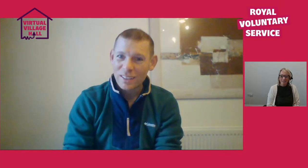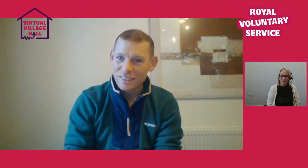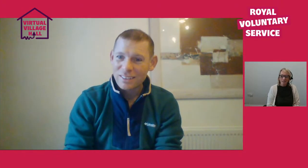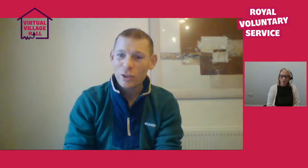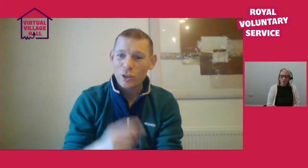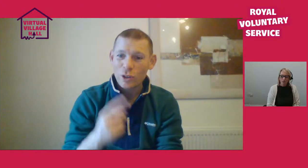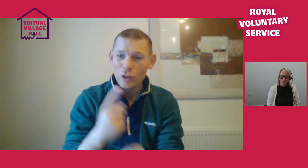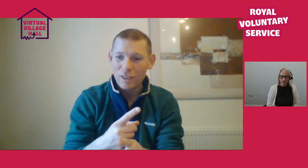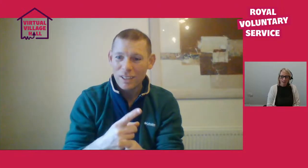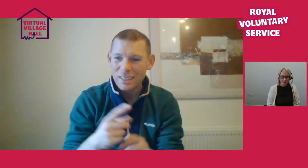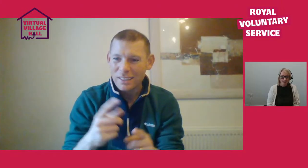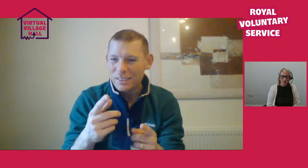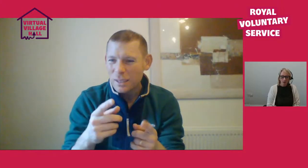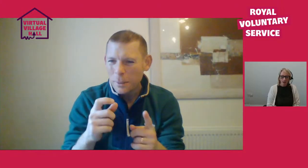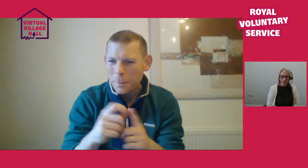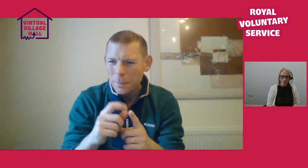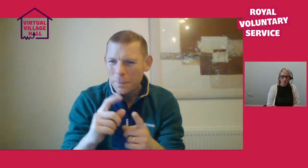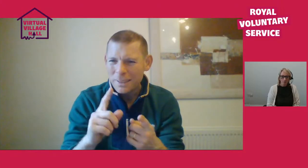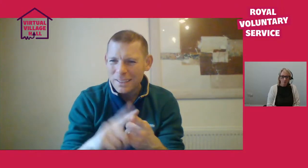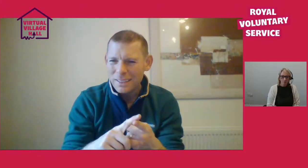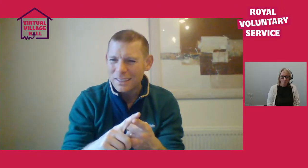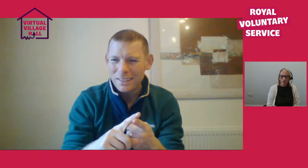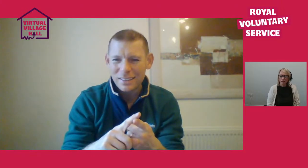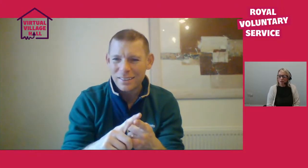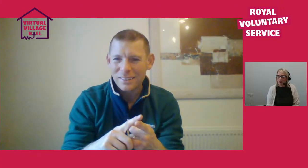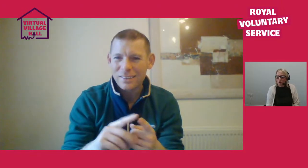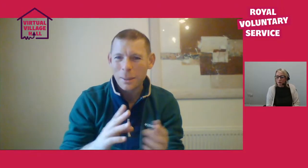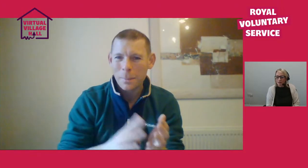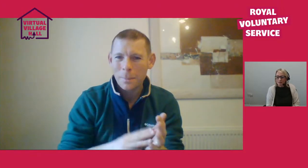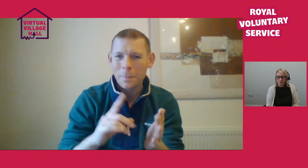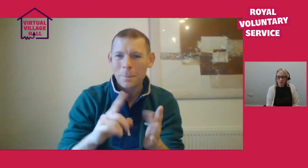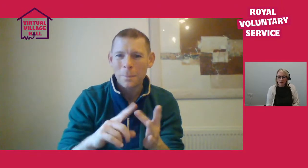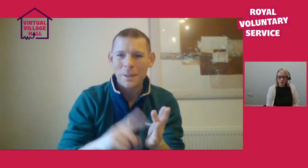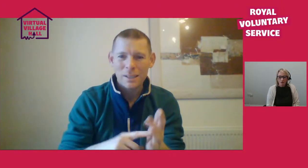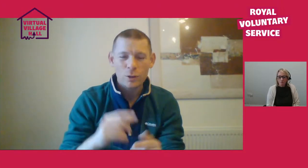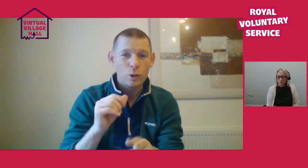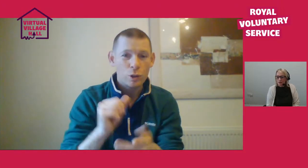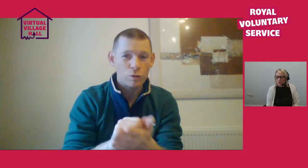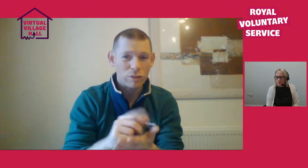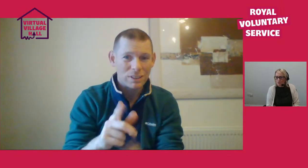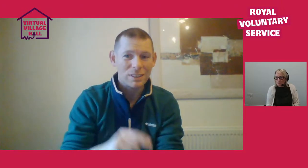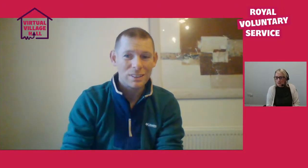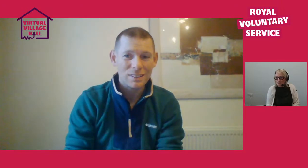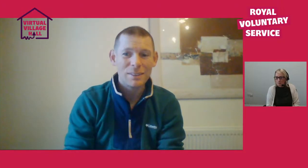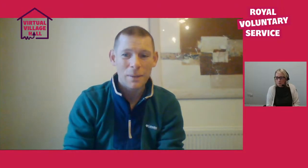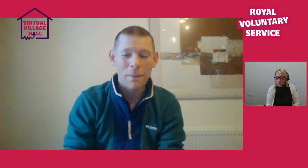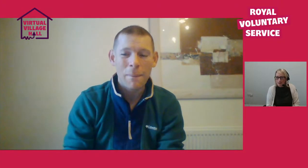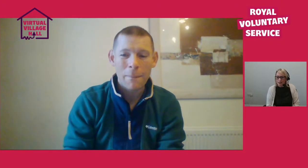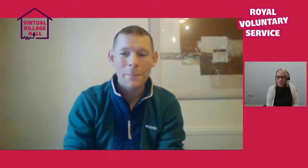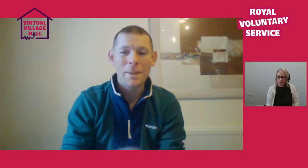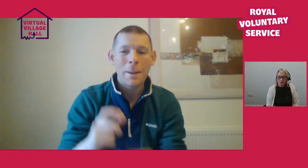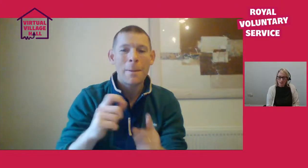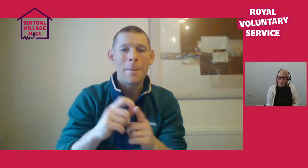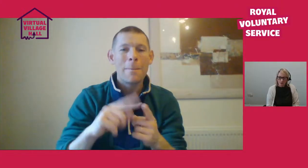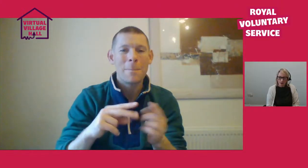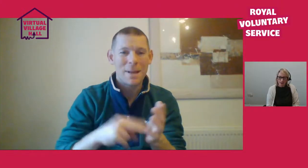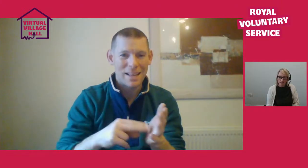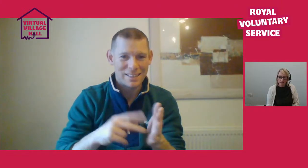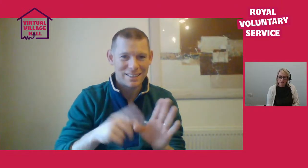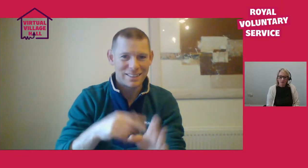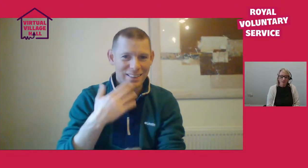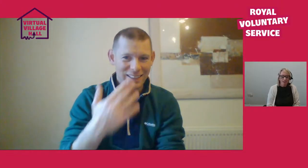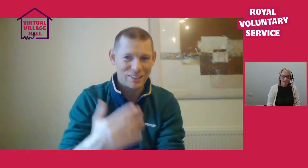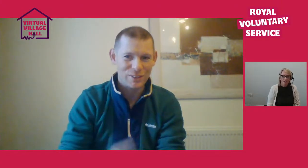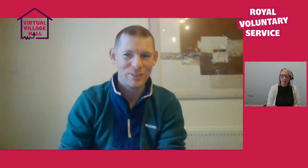Yes, actually, those 2 signs are quite similar. So yes, P is